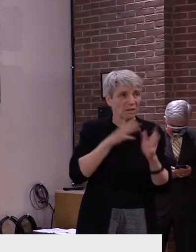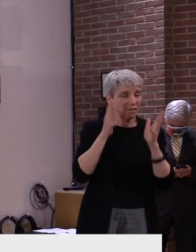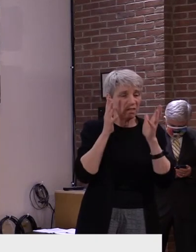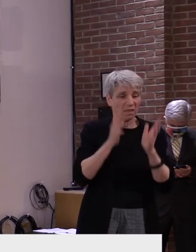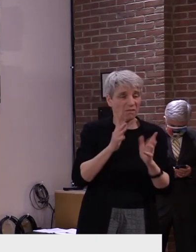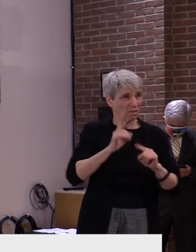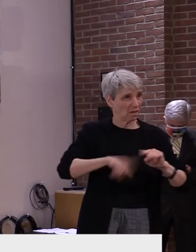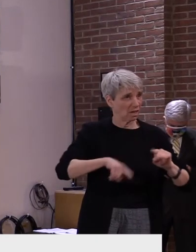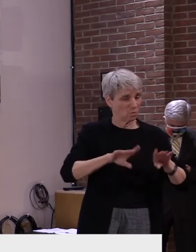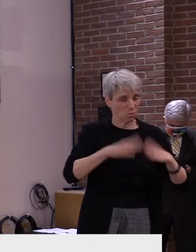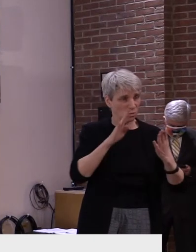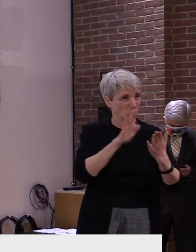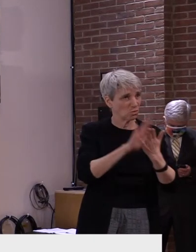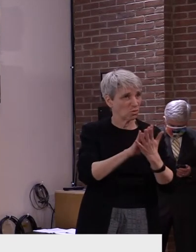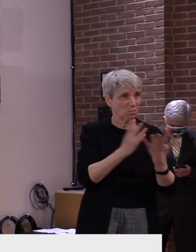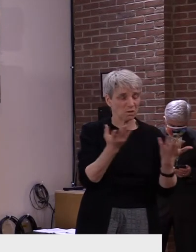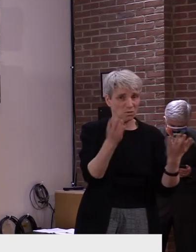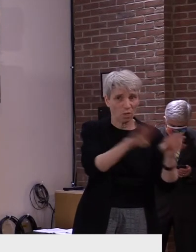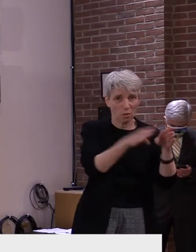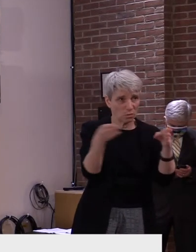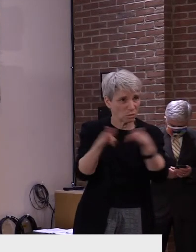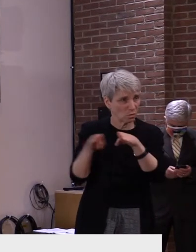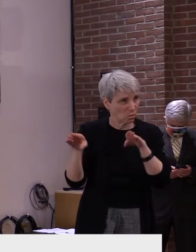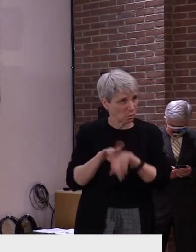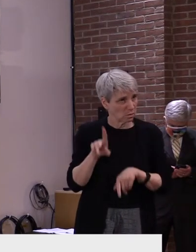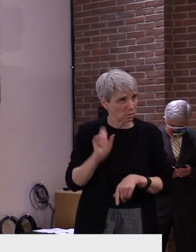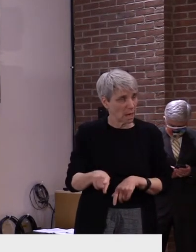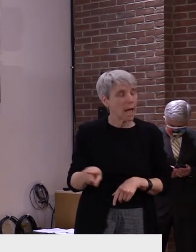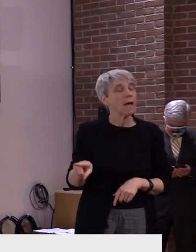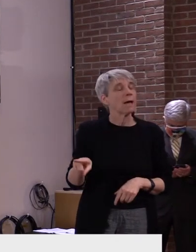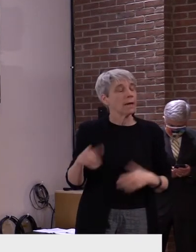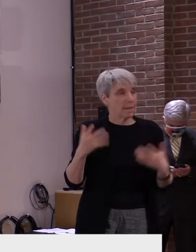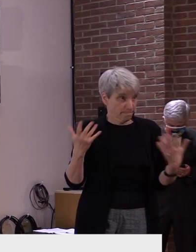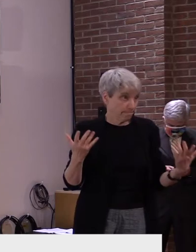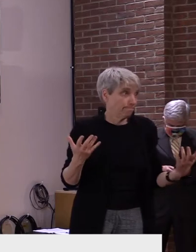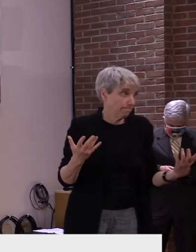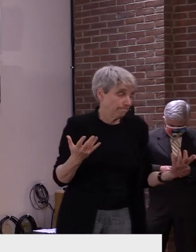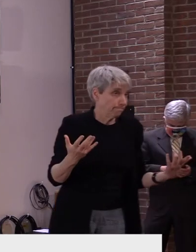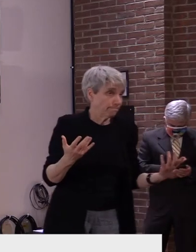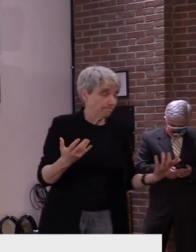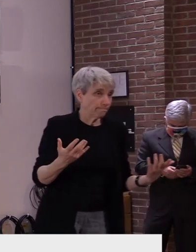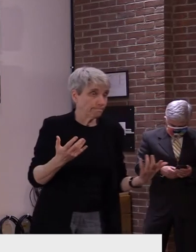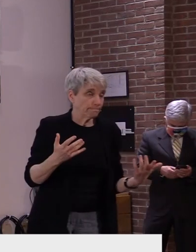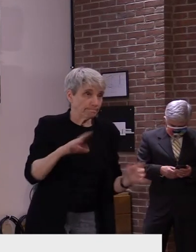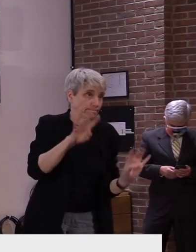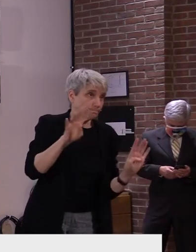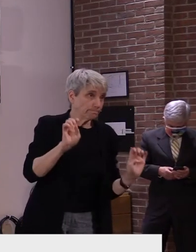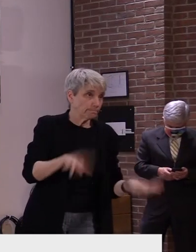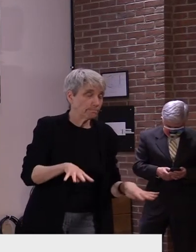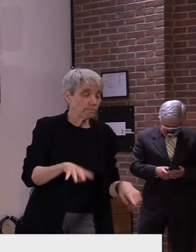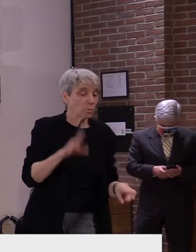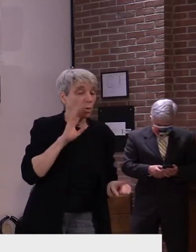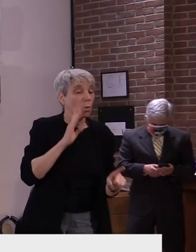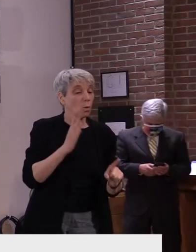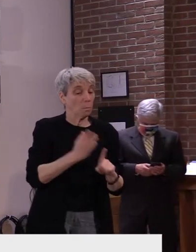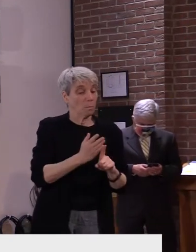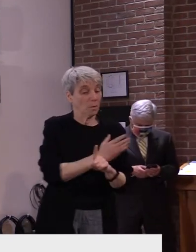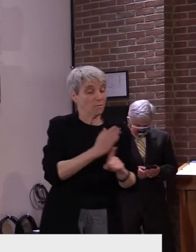Well, that could be a very real concern. Once again, I think, those kinds of issues were present prior to COVID,